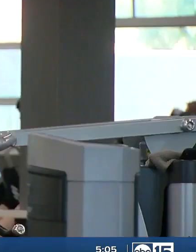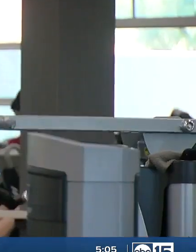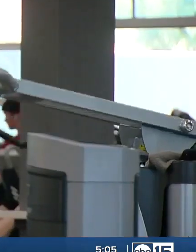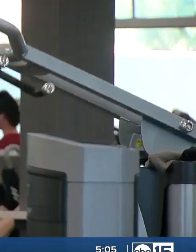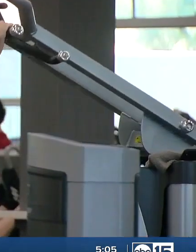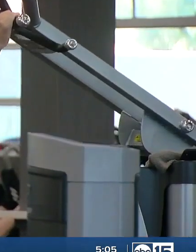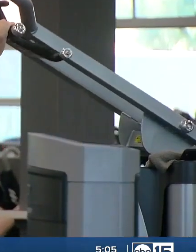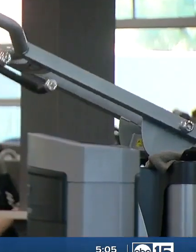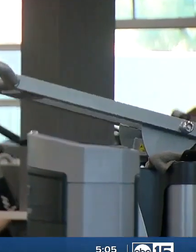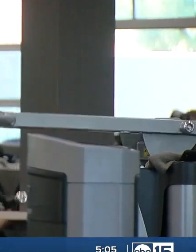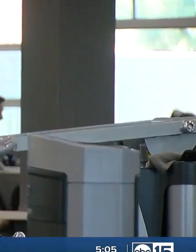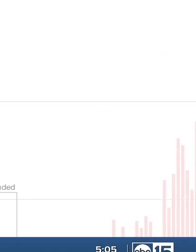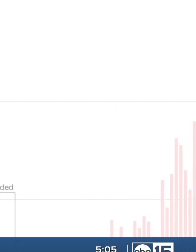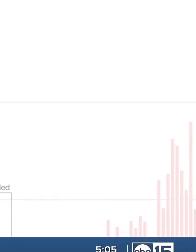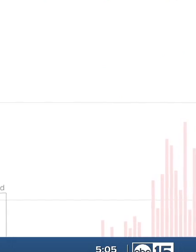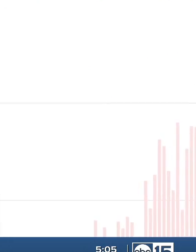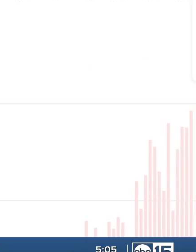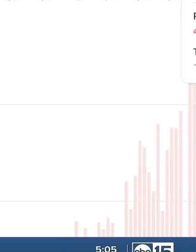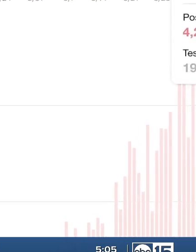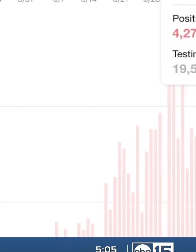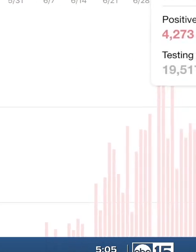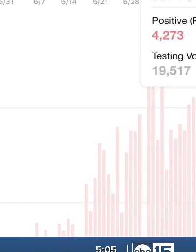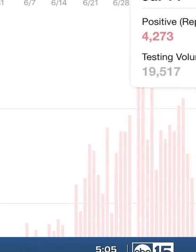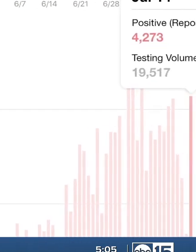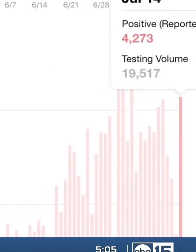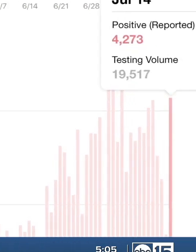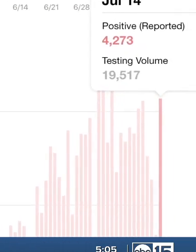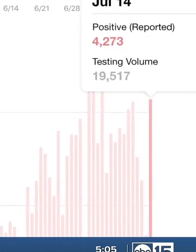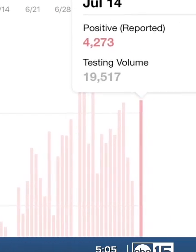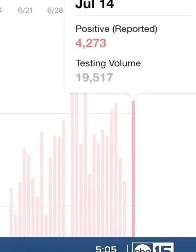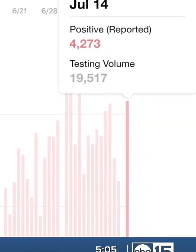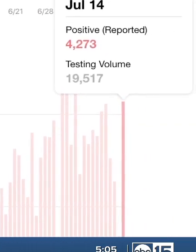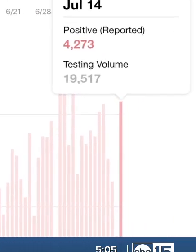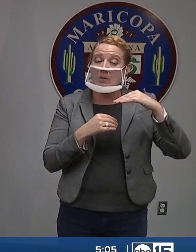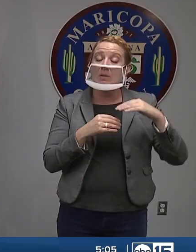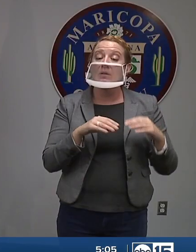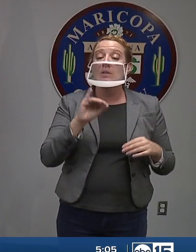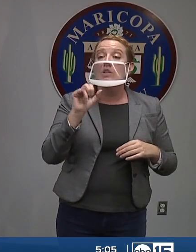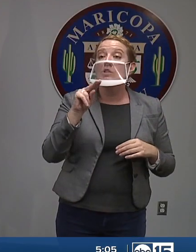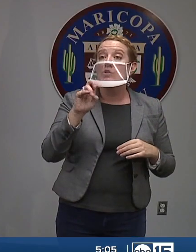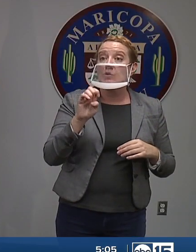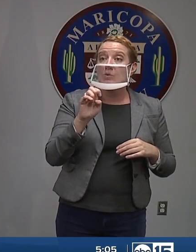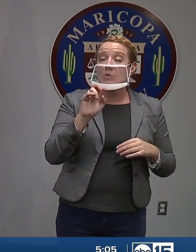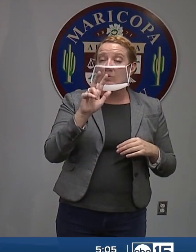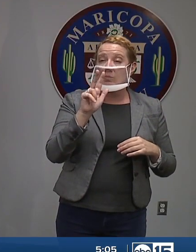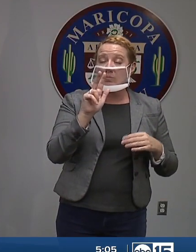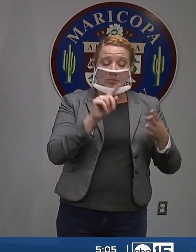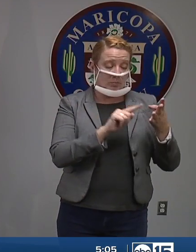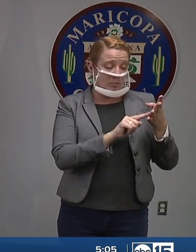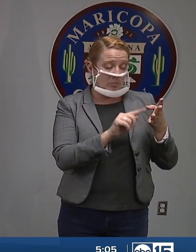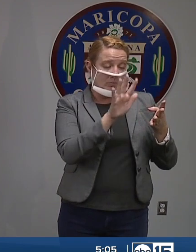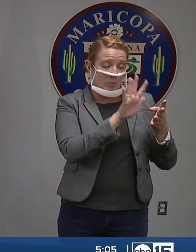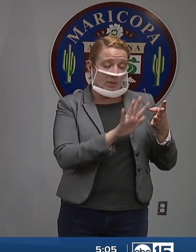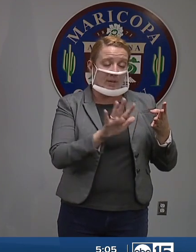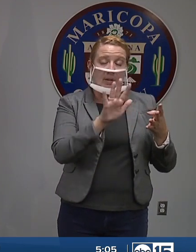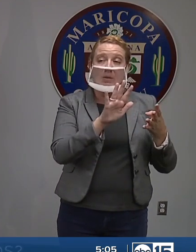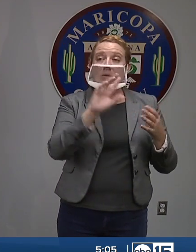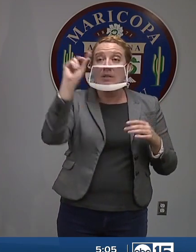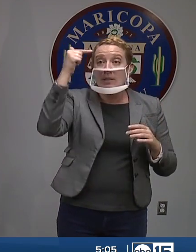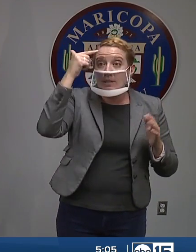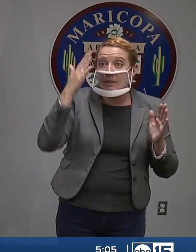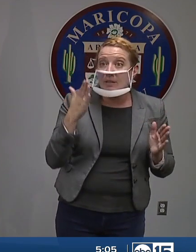bars and gyms, a question remains. Is the curve only flattening or will it bend down? What we found is that just about 2